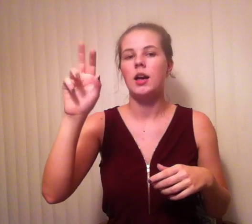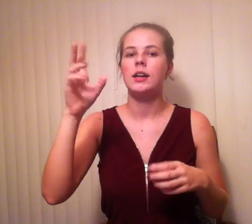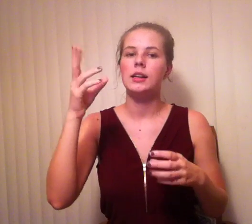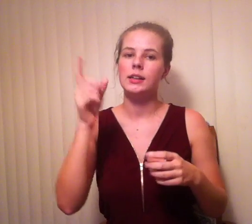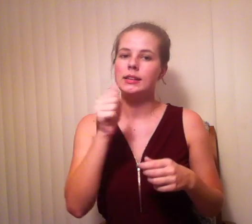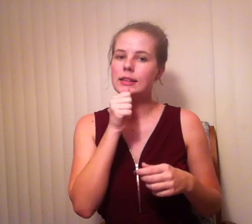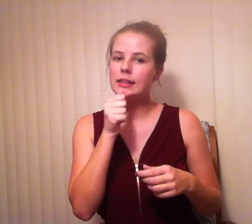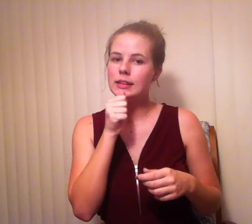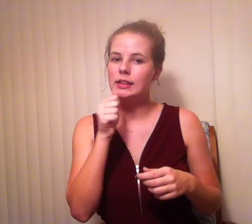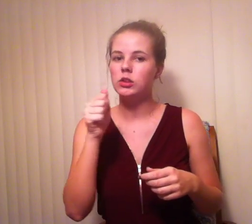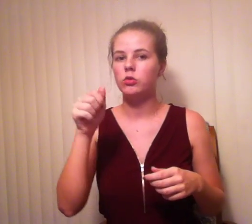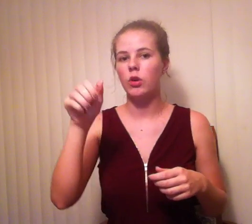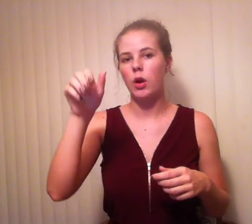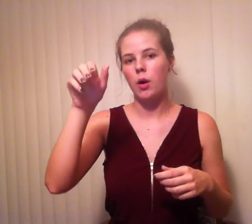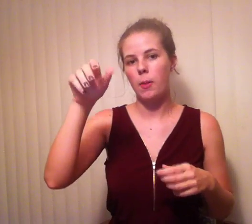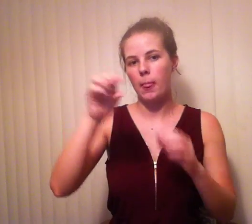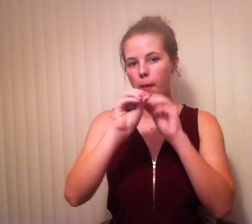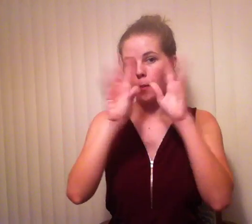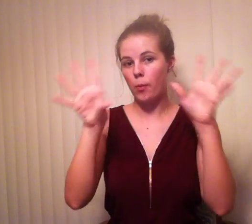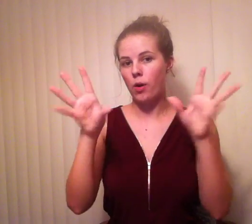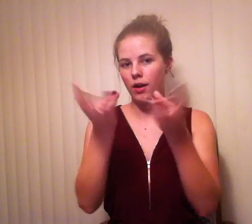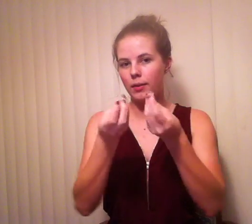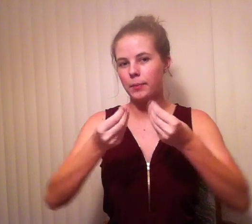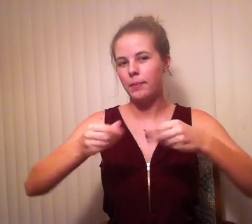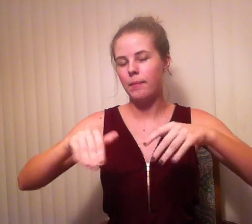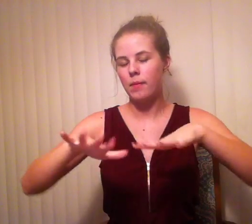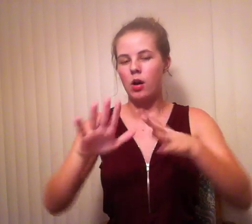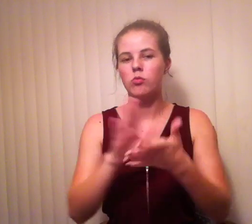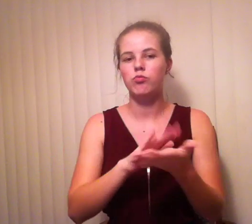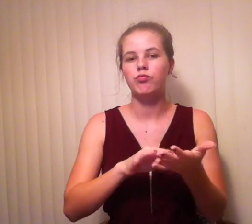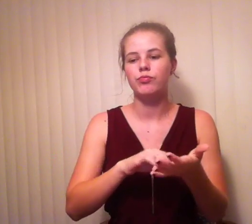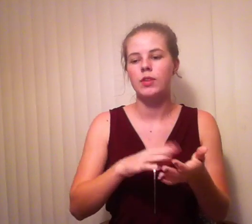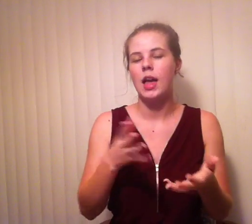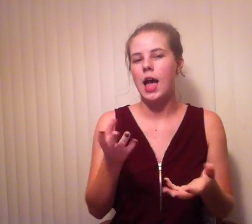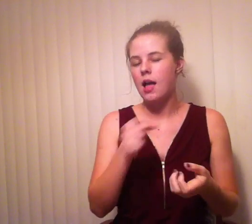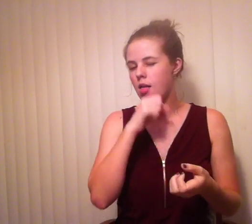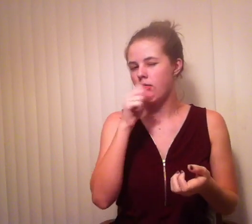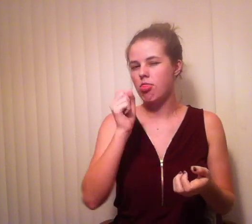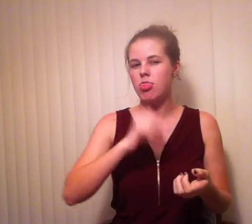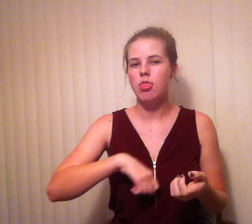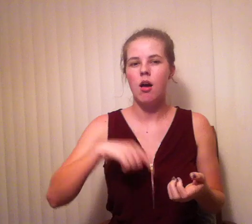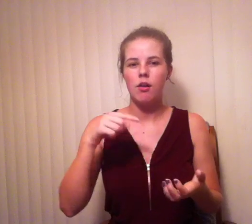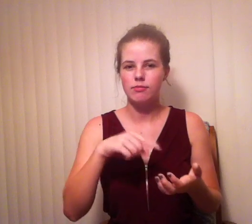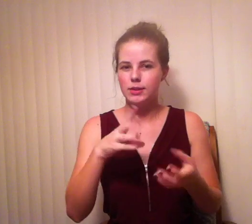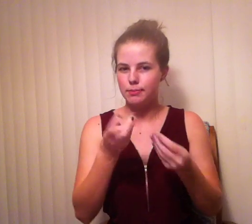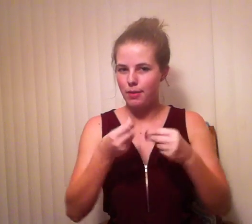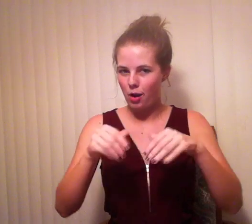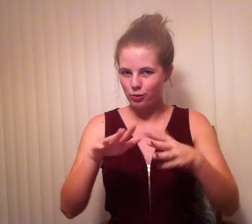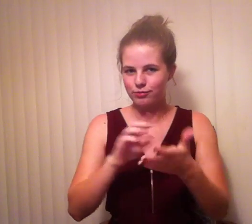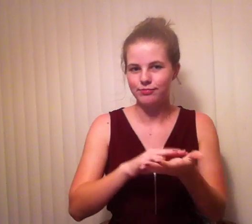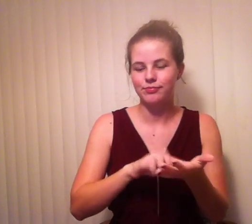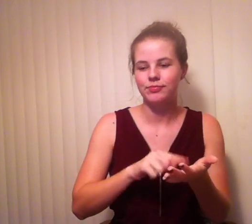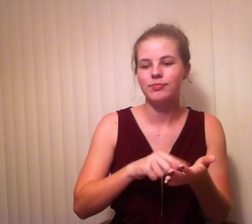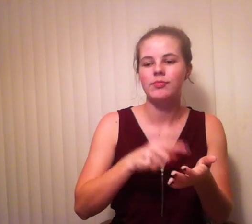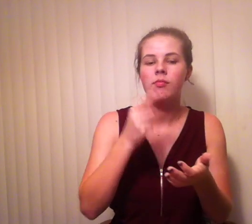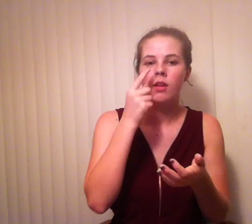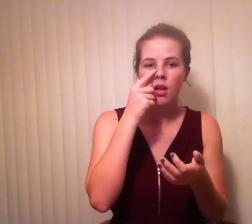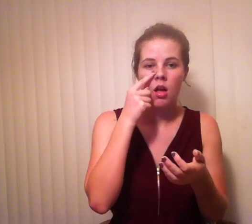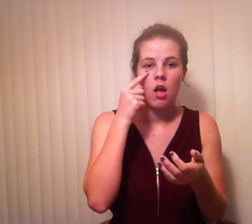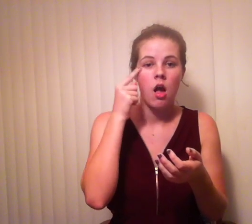eyes just because it, I don't know, it just settles really nicely. It brightens the under eye area. It just is really, really beautiful. So I'm going to tap a little into the lid here. I'm going to